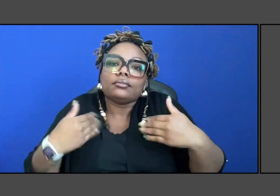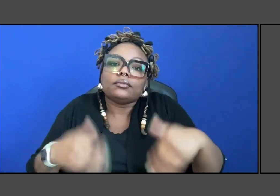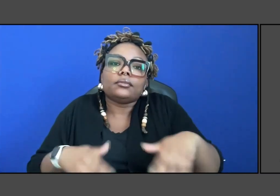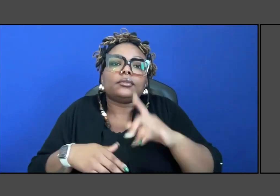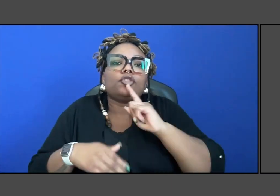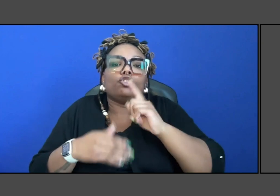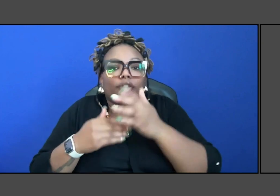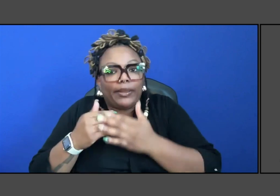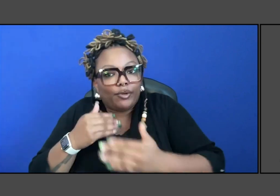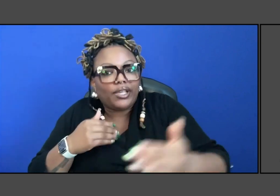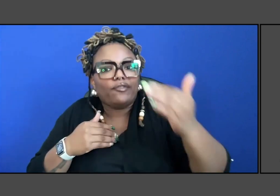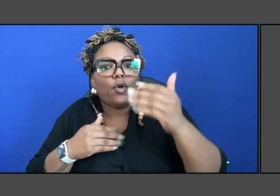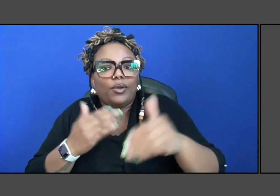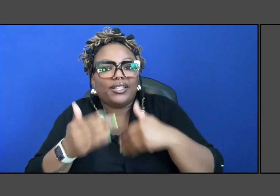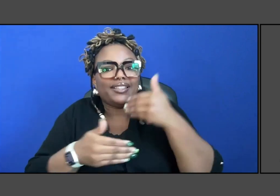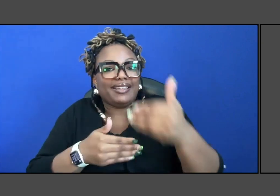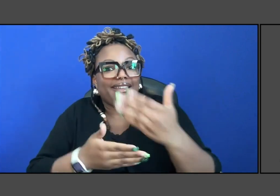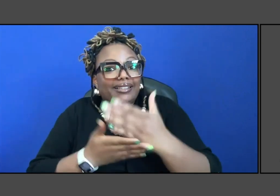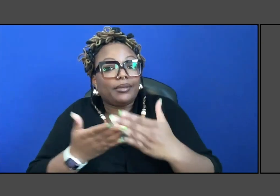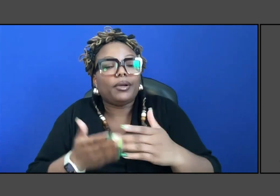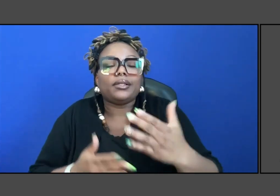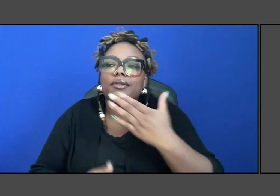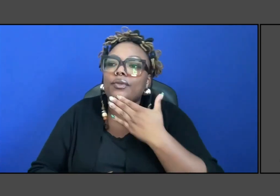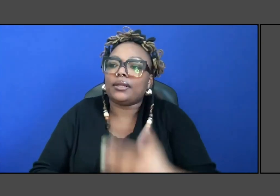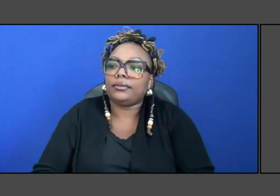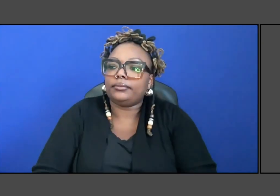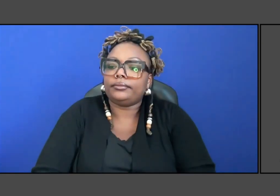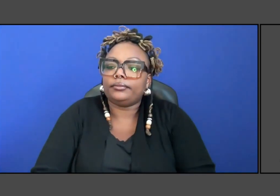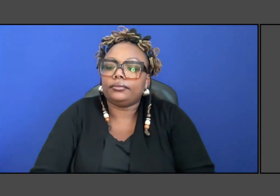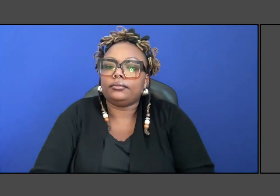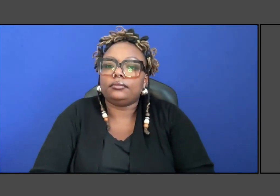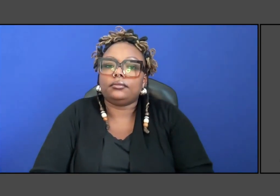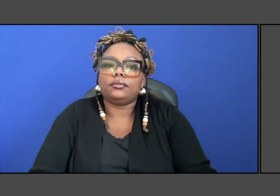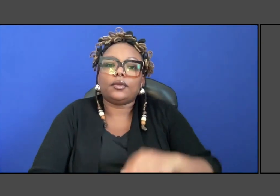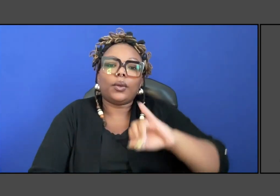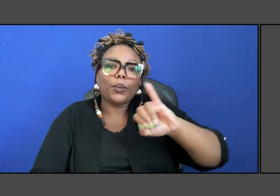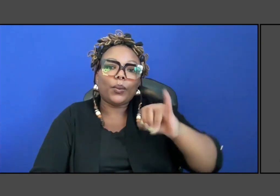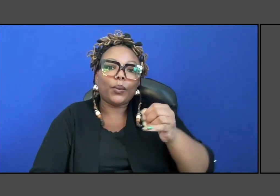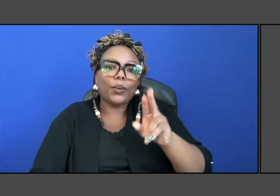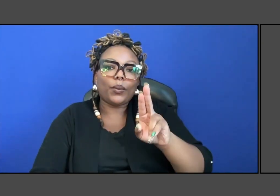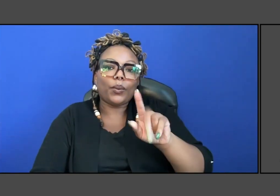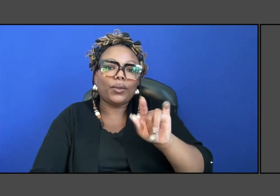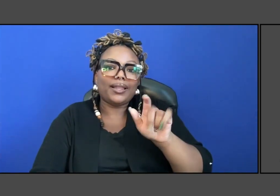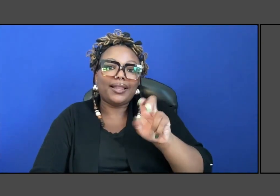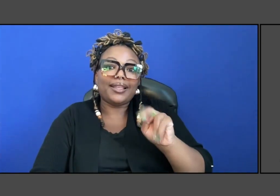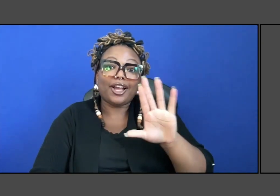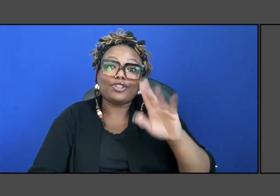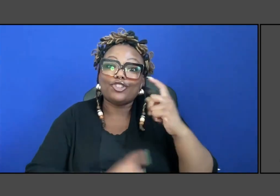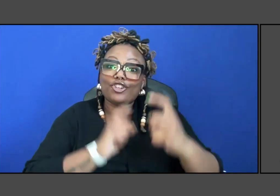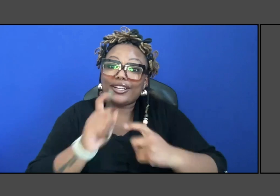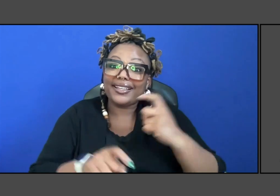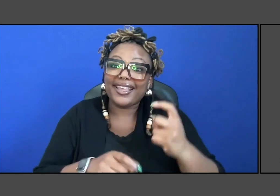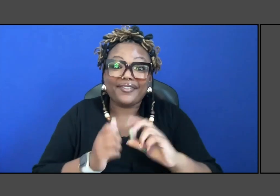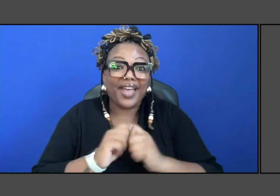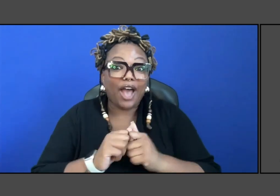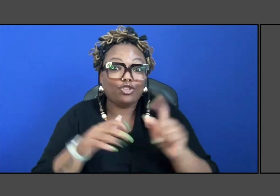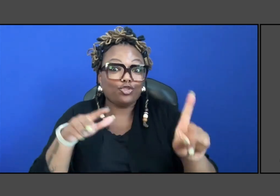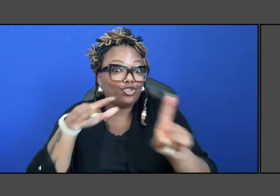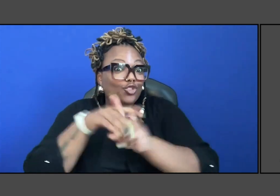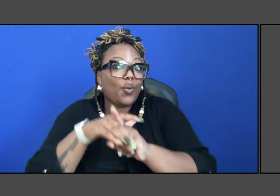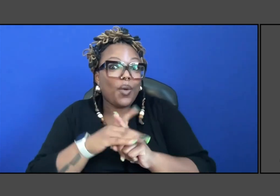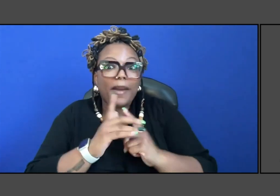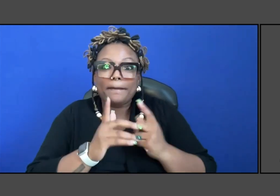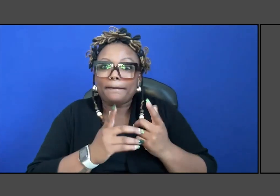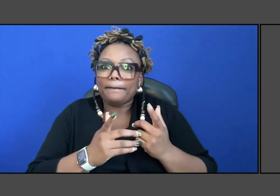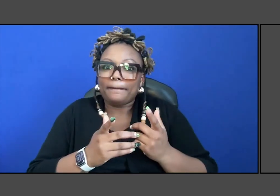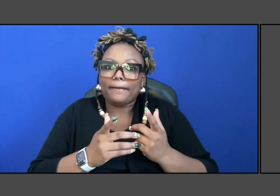next stages. So thank you. Julián, what about you and your gift and your giving, and how you've come